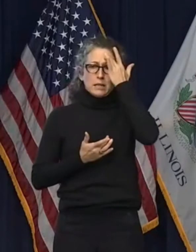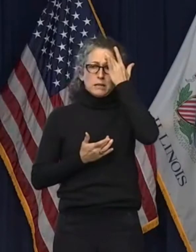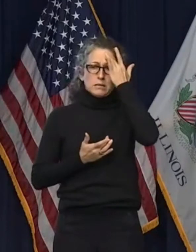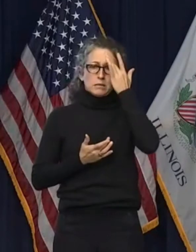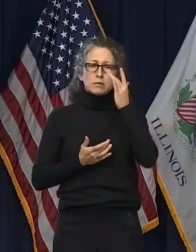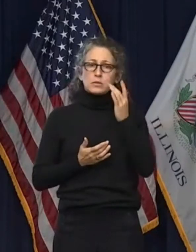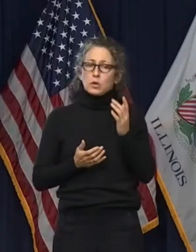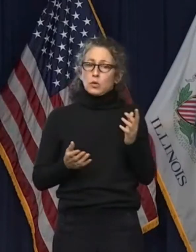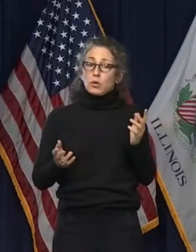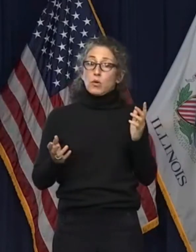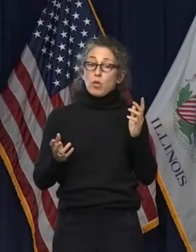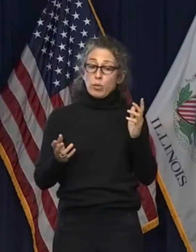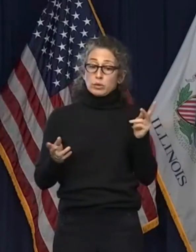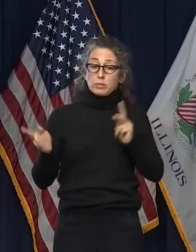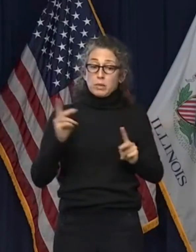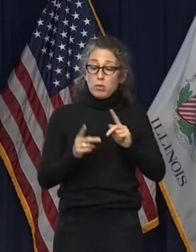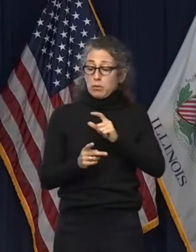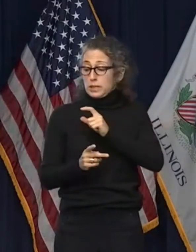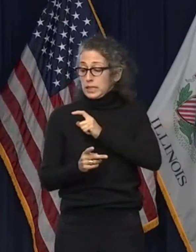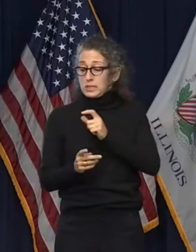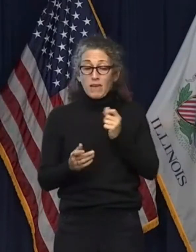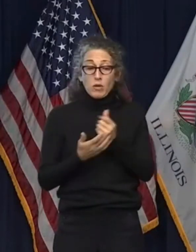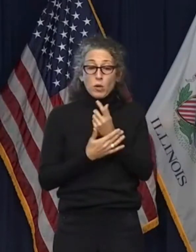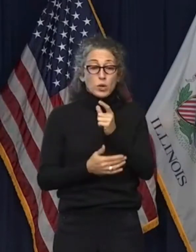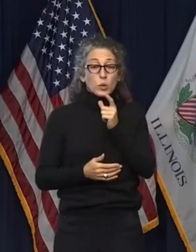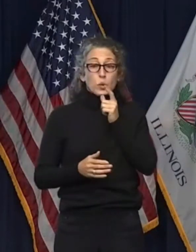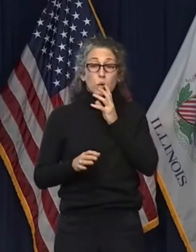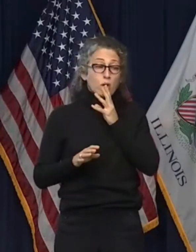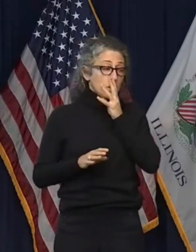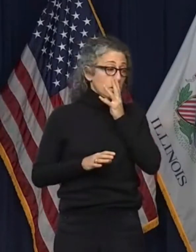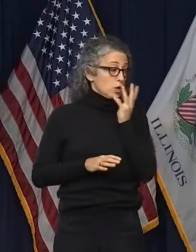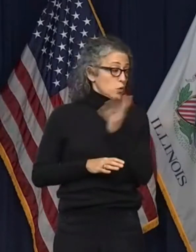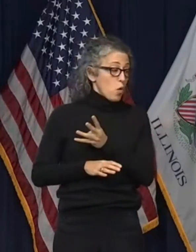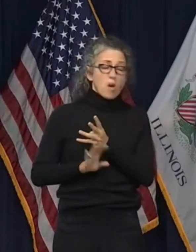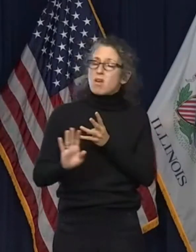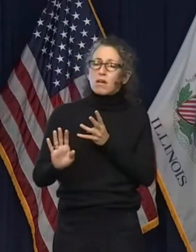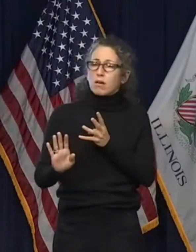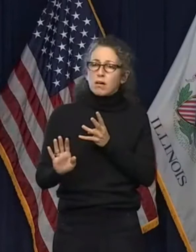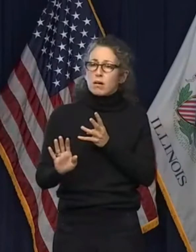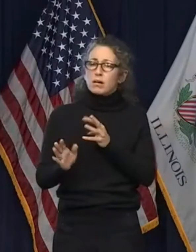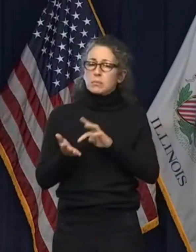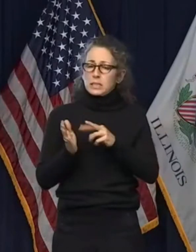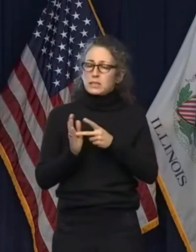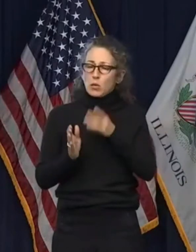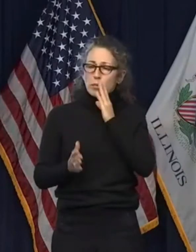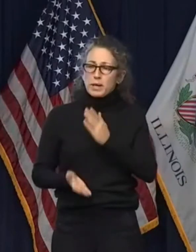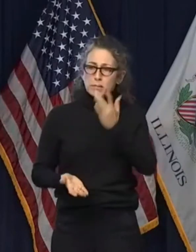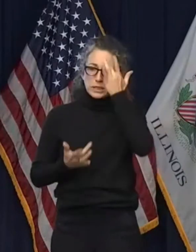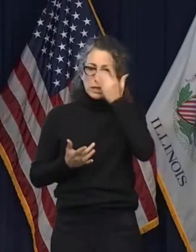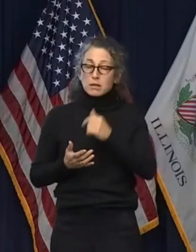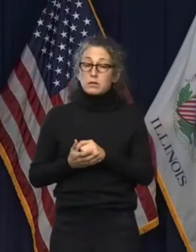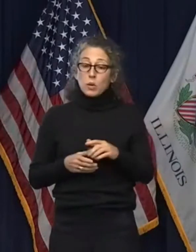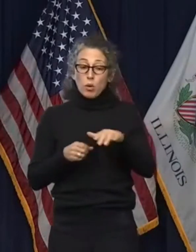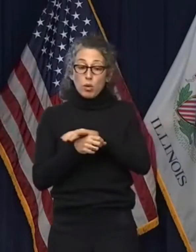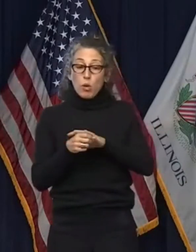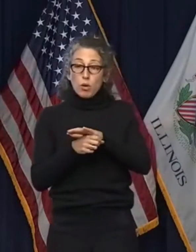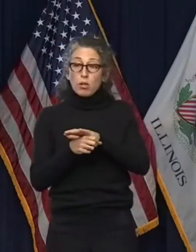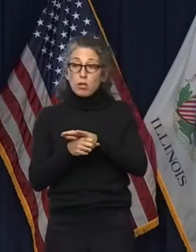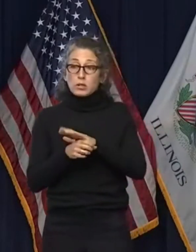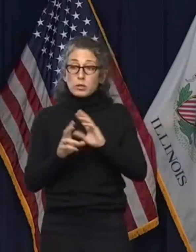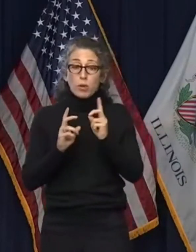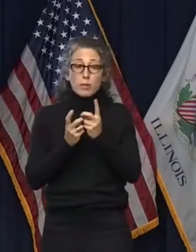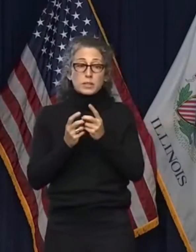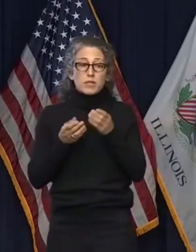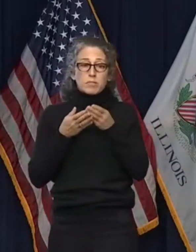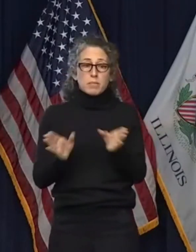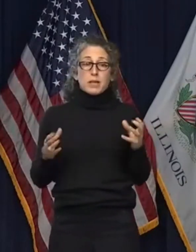elected officials, law enforcement, and others who are not stopping it. Typically, local departments of public health